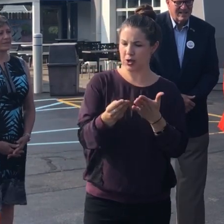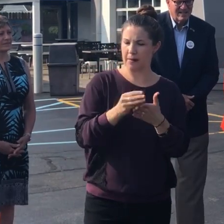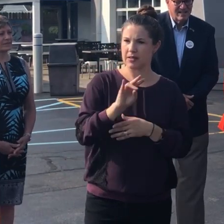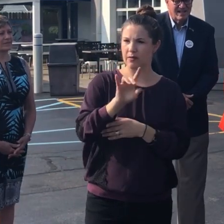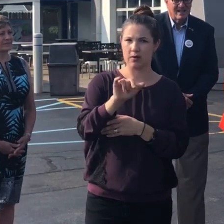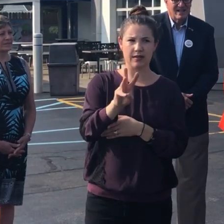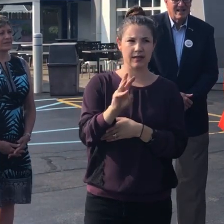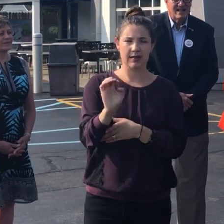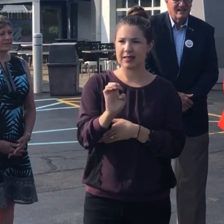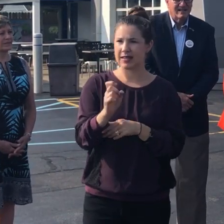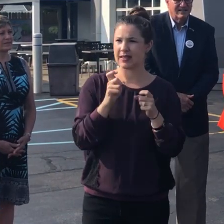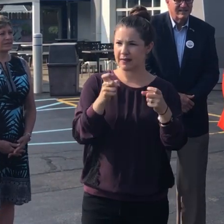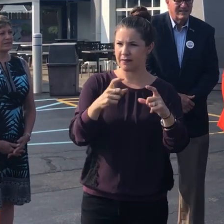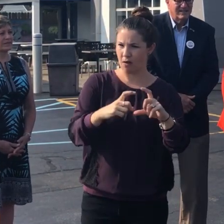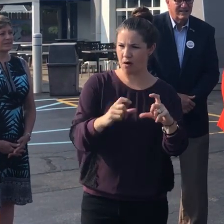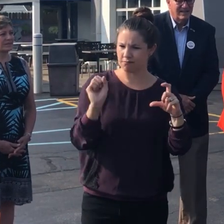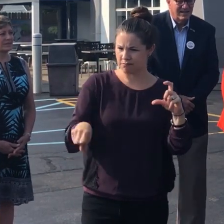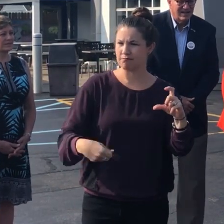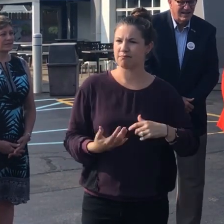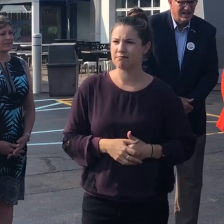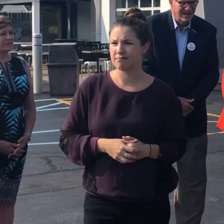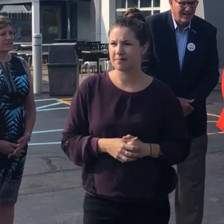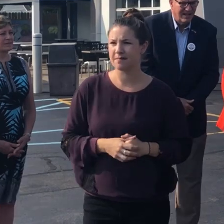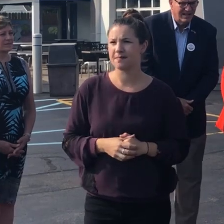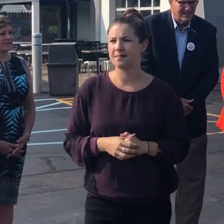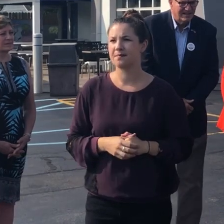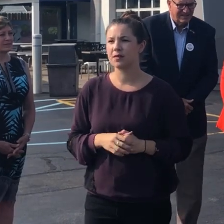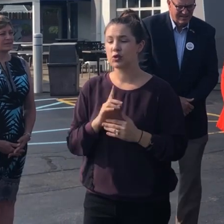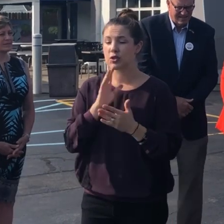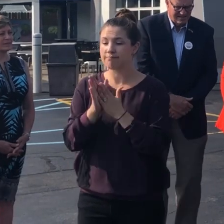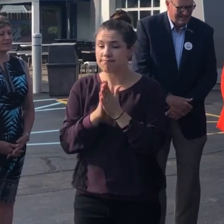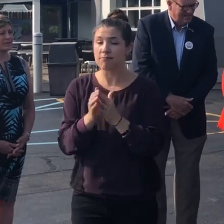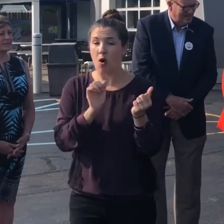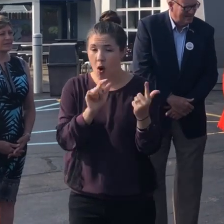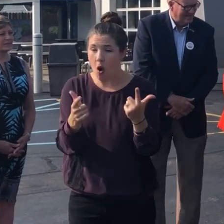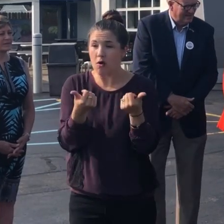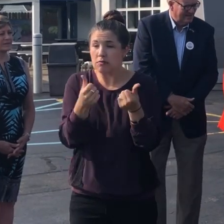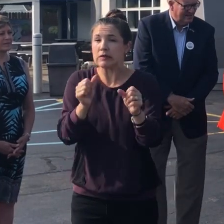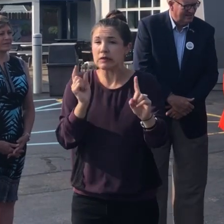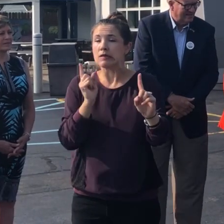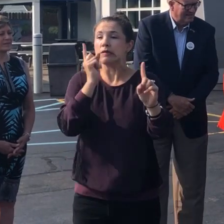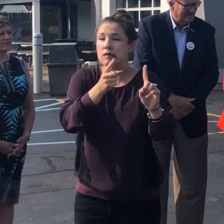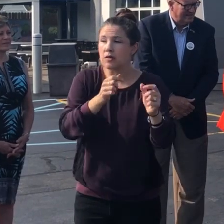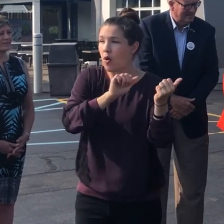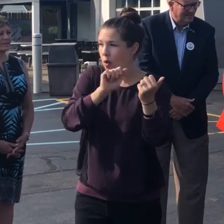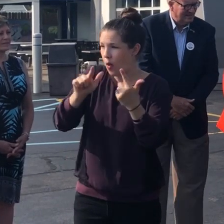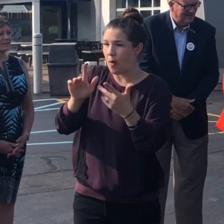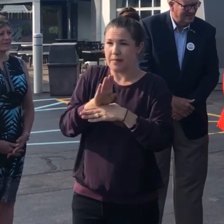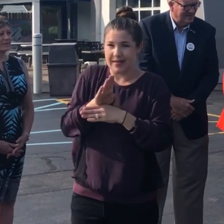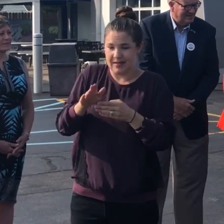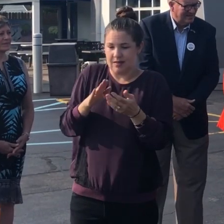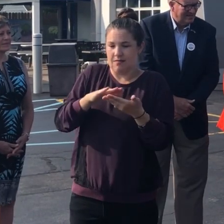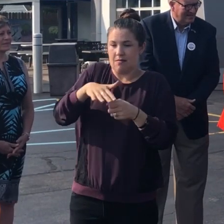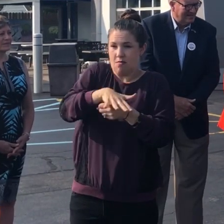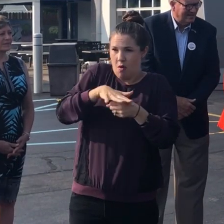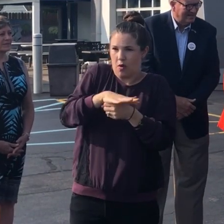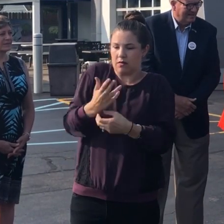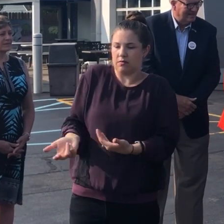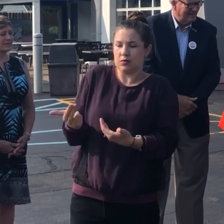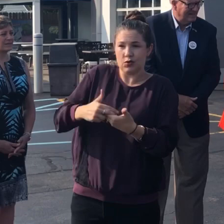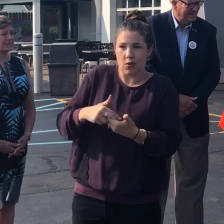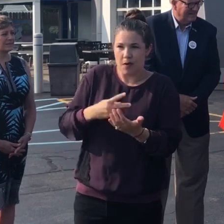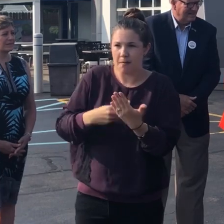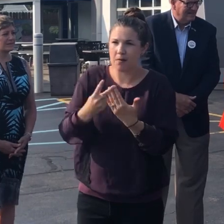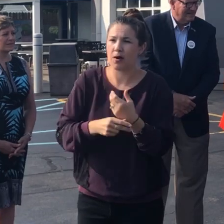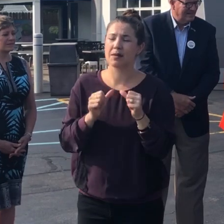716 e-gift card. And that is something that we all should be striving to make sure that every merchant in our community is on this program and